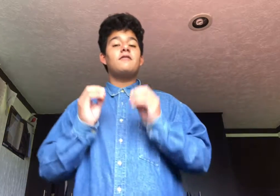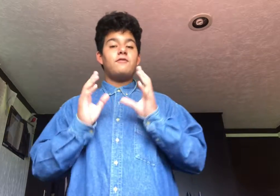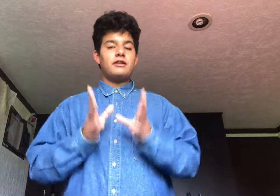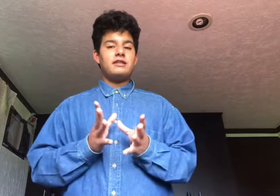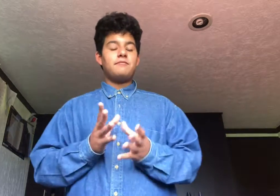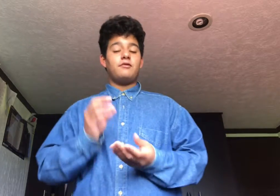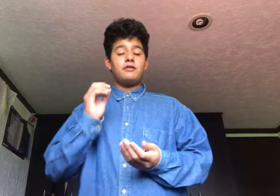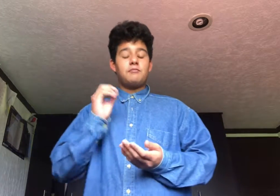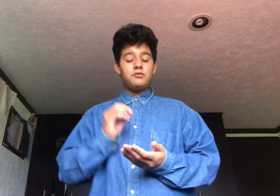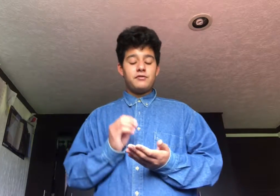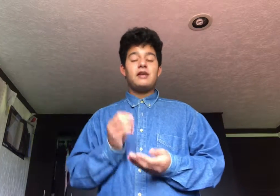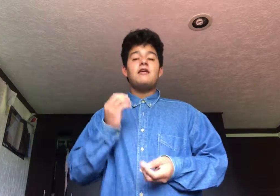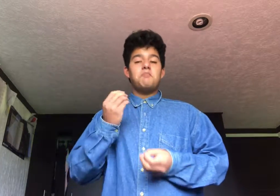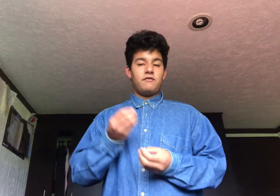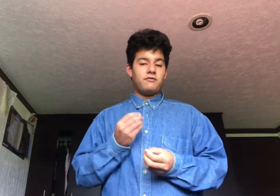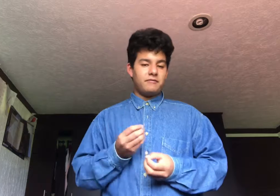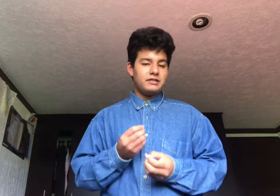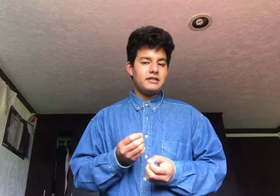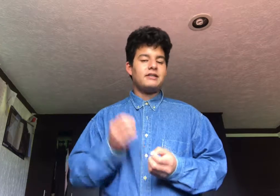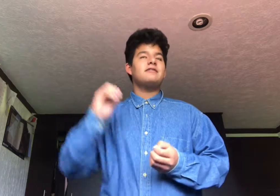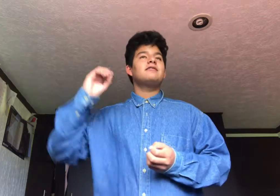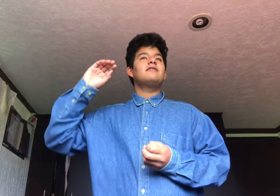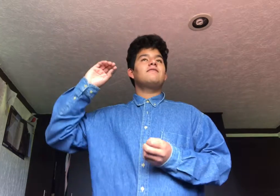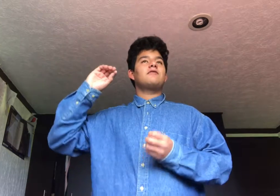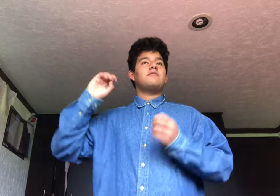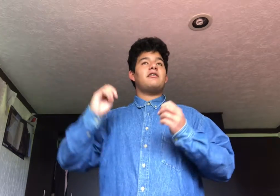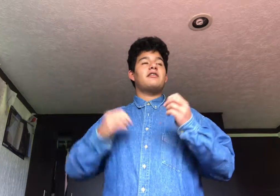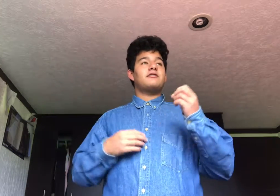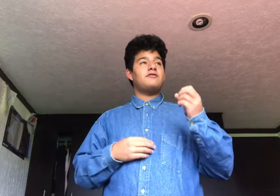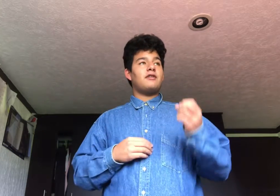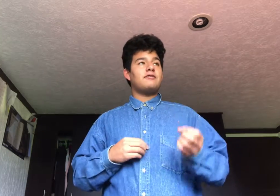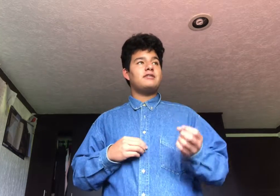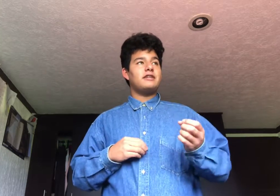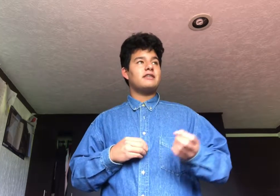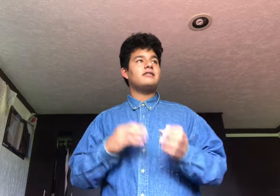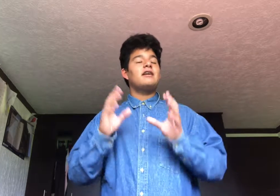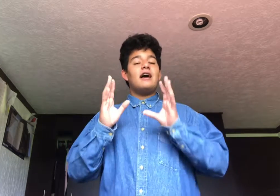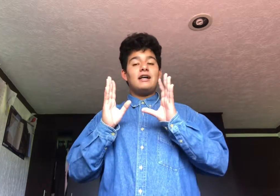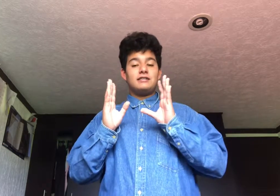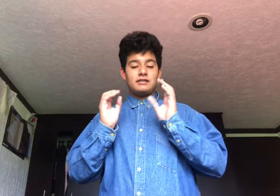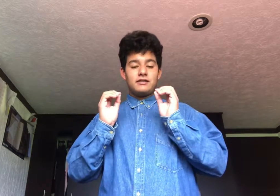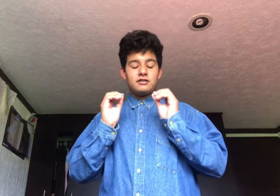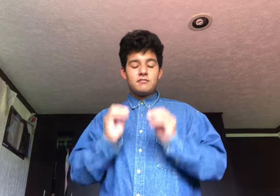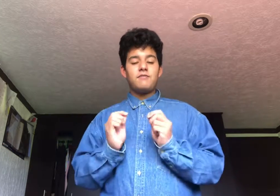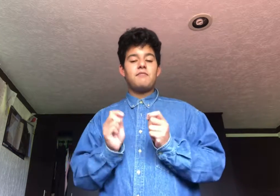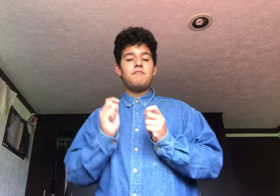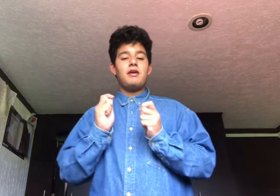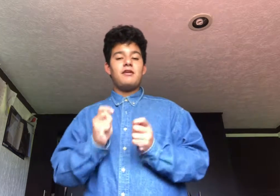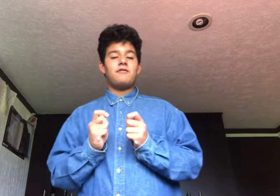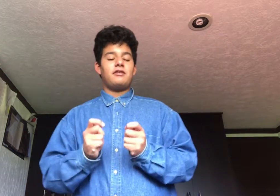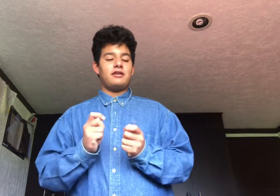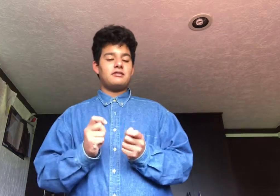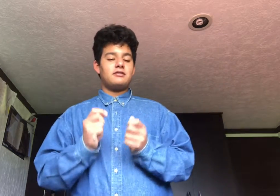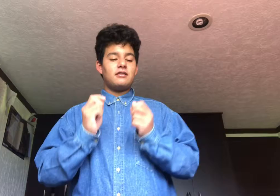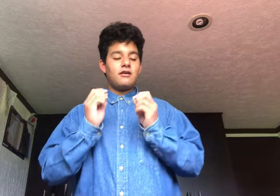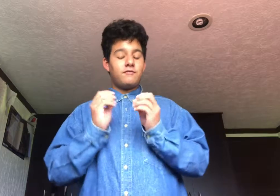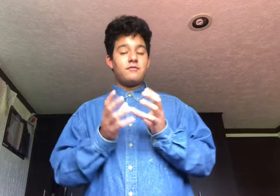For example, the movie Before Vendetta from the year 2006 has some of the major things of